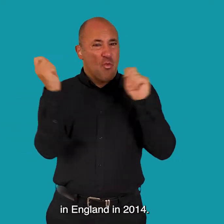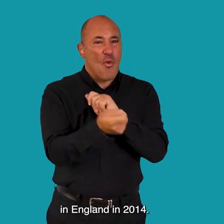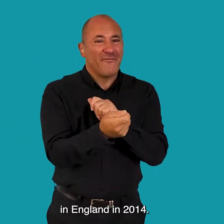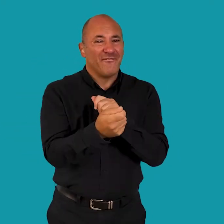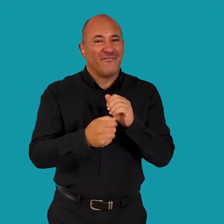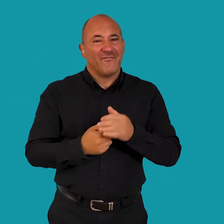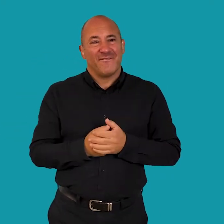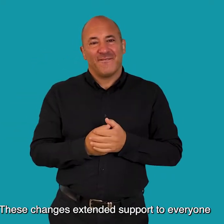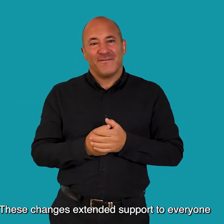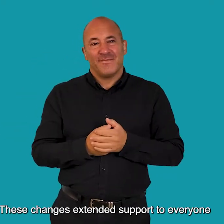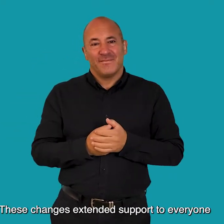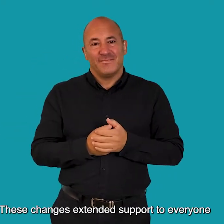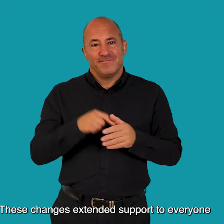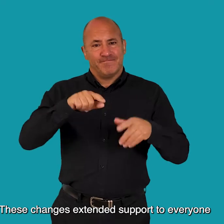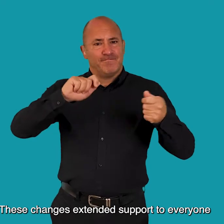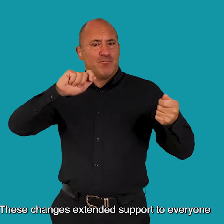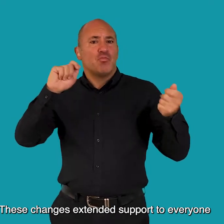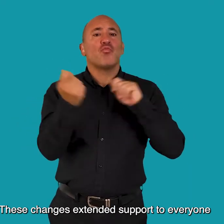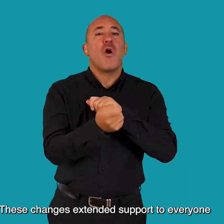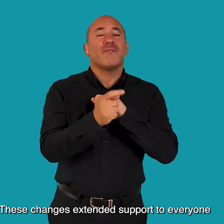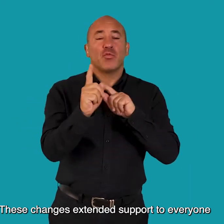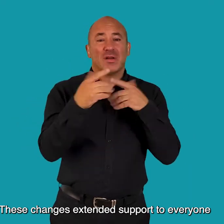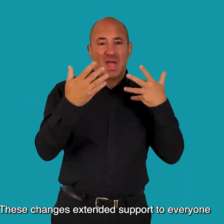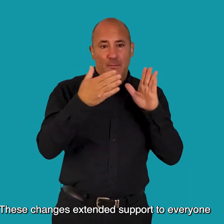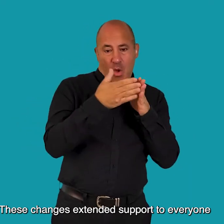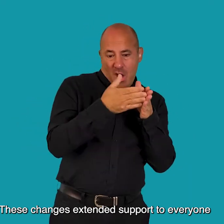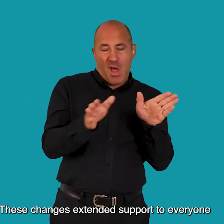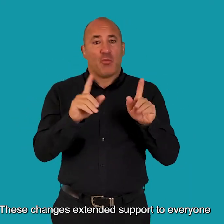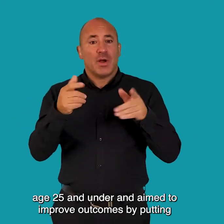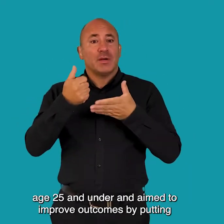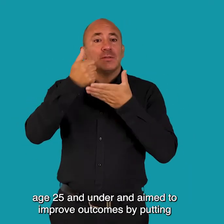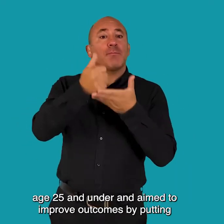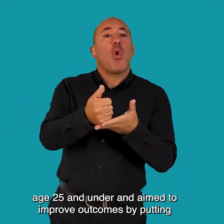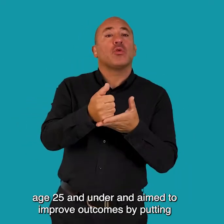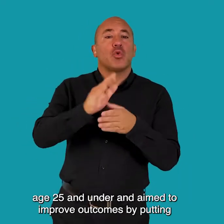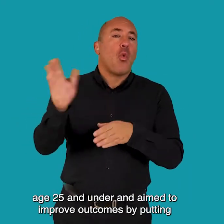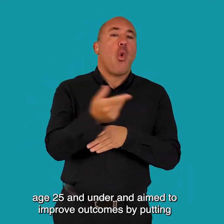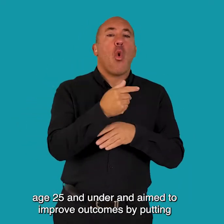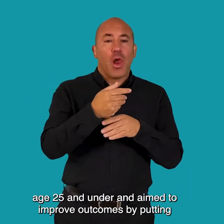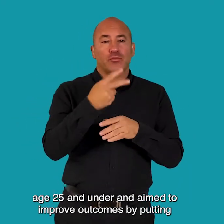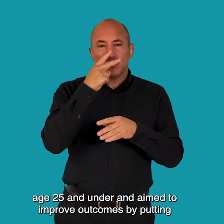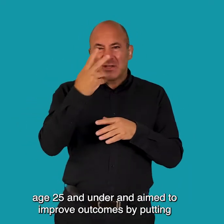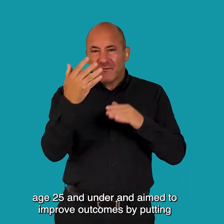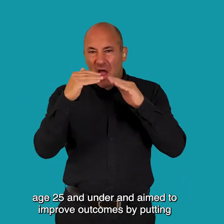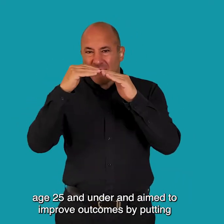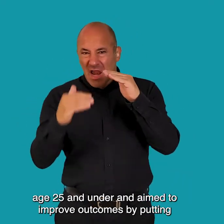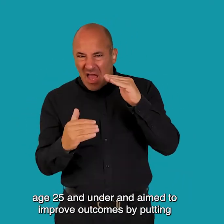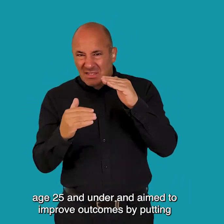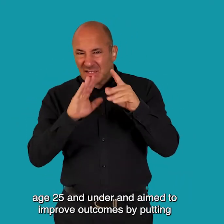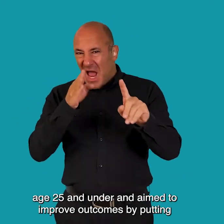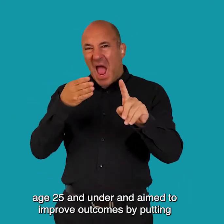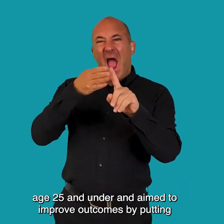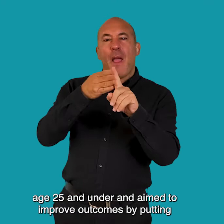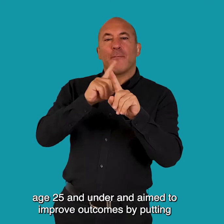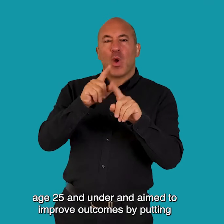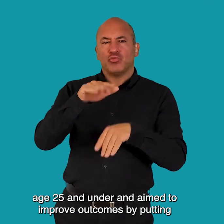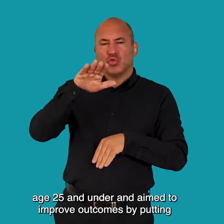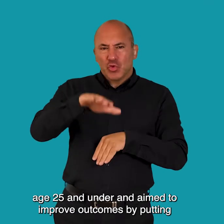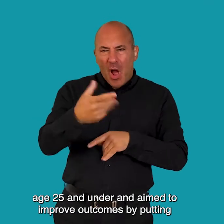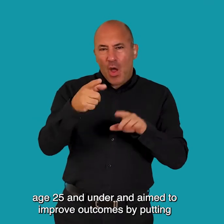2014. These changes extended support to everyone aged 25 and under and aimed to improve outcomes by putting the